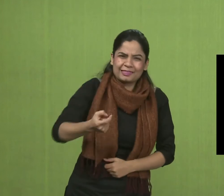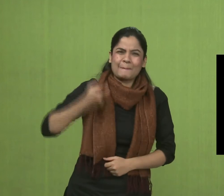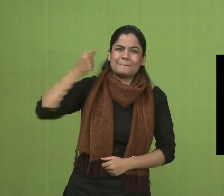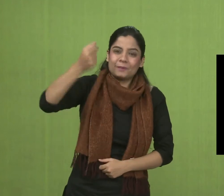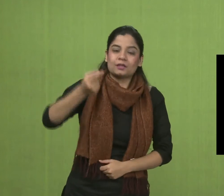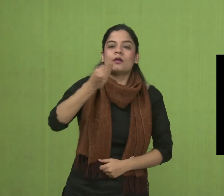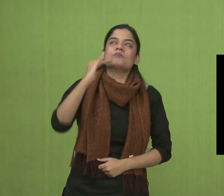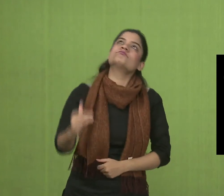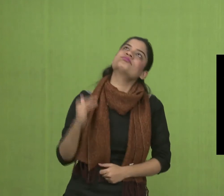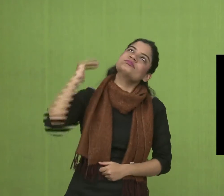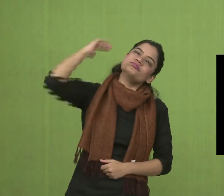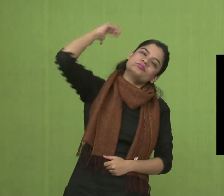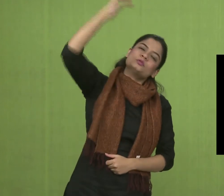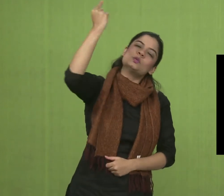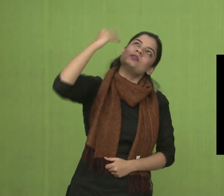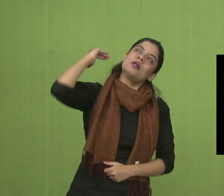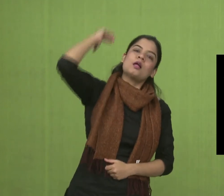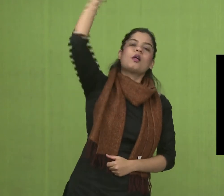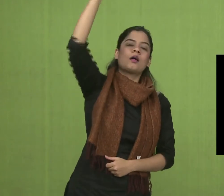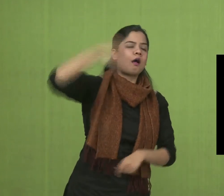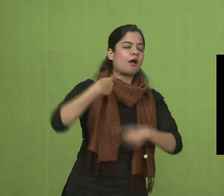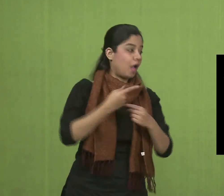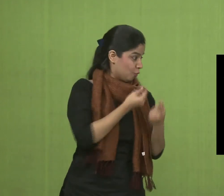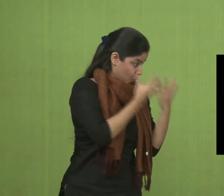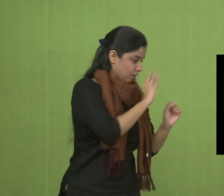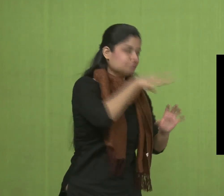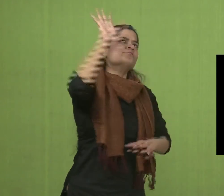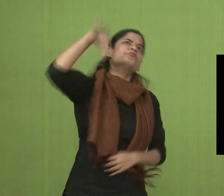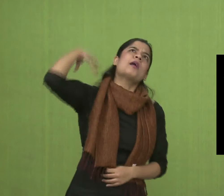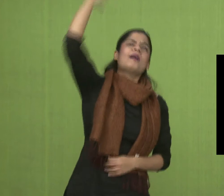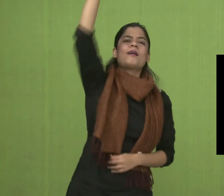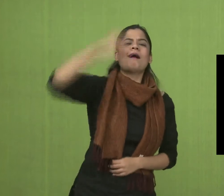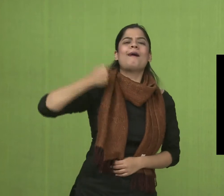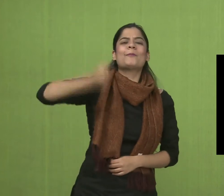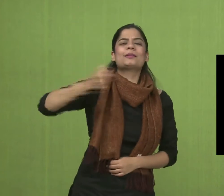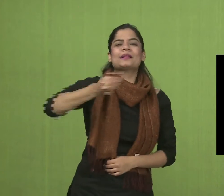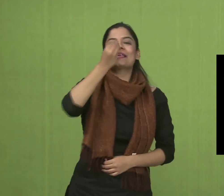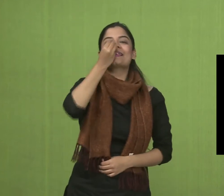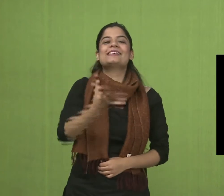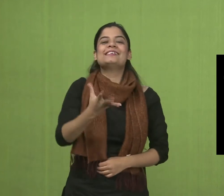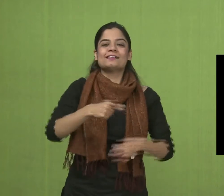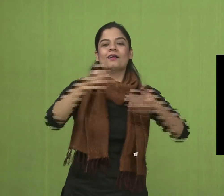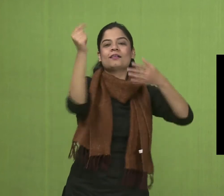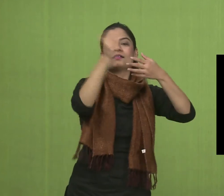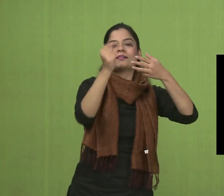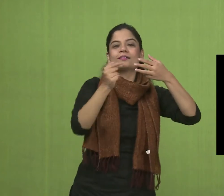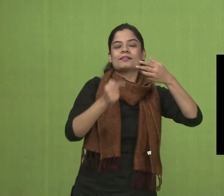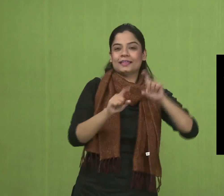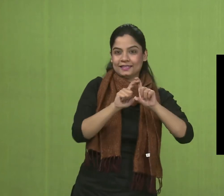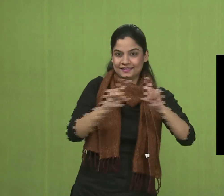keep them at a height and so that they can be taken out whenever they are needed. So remember these 3 things. So once